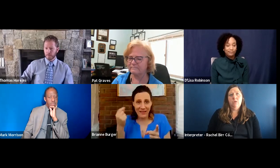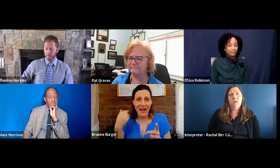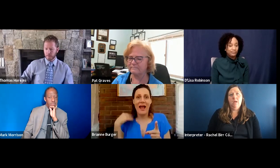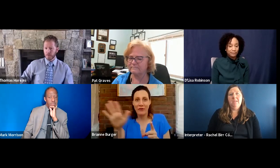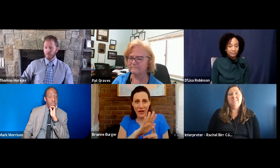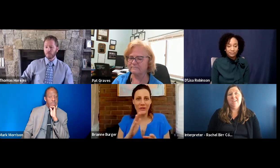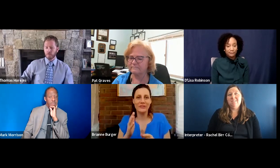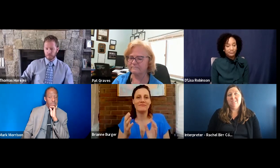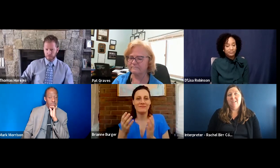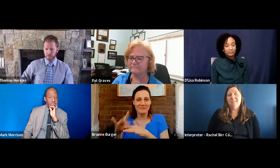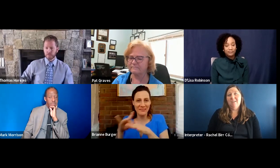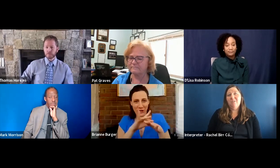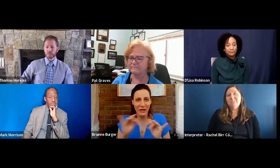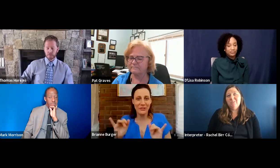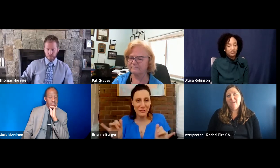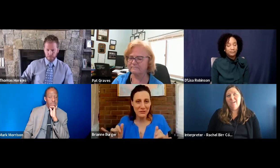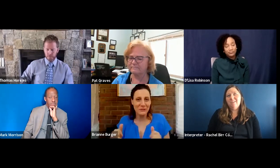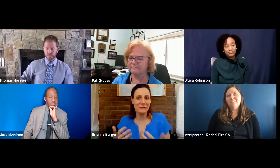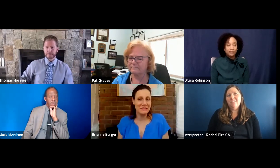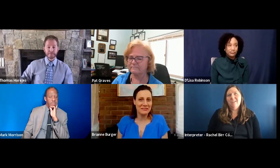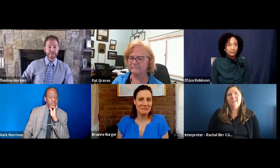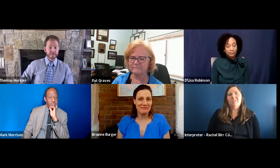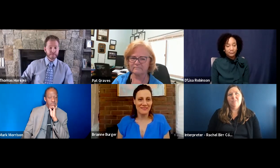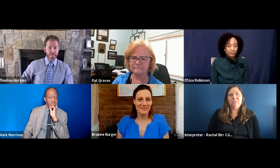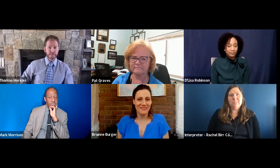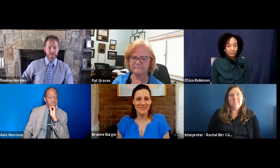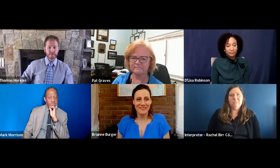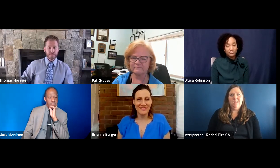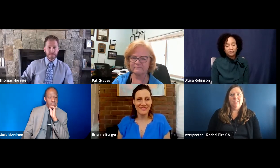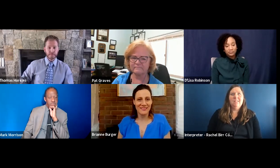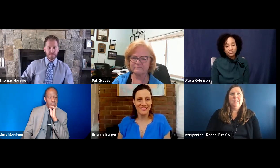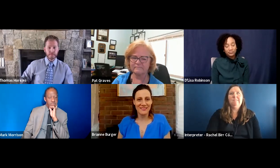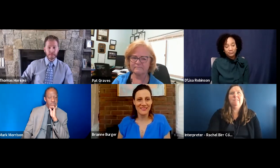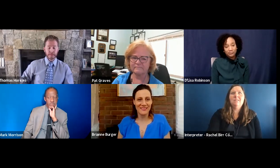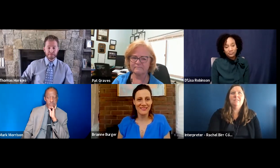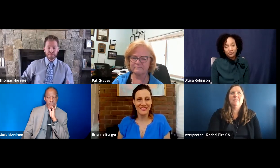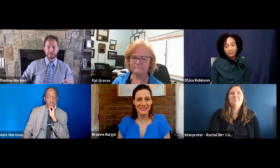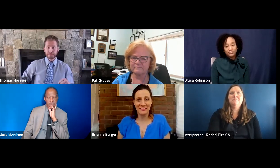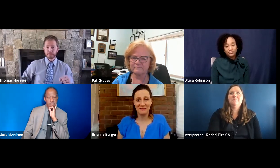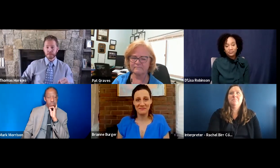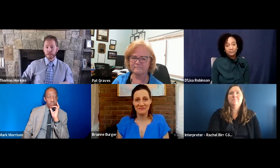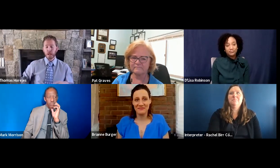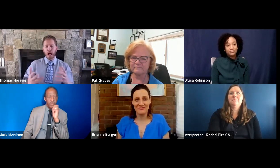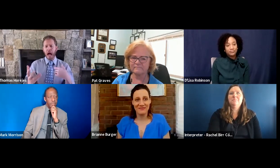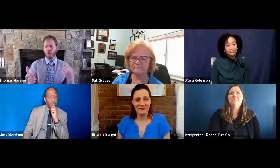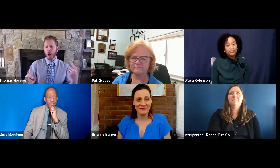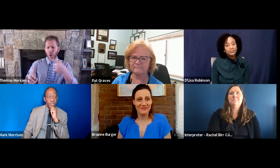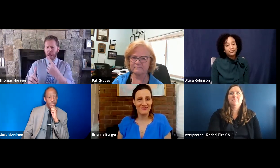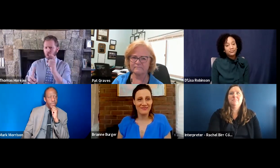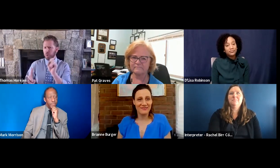to. NTID and Gallaudet also have resources as well.